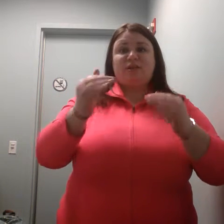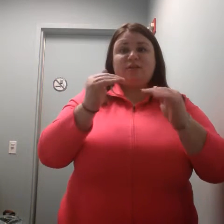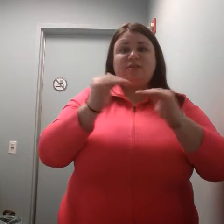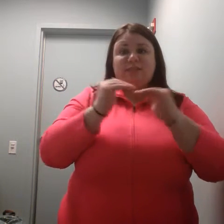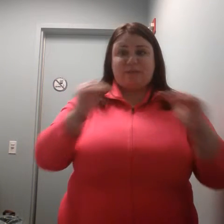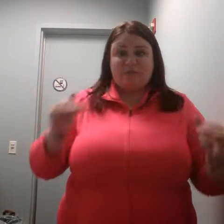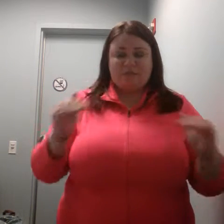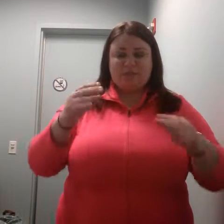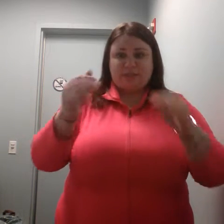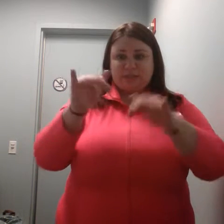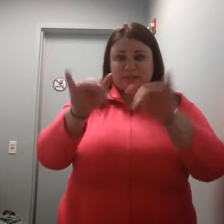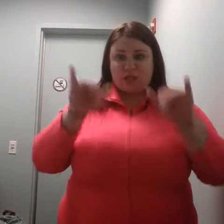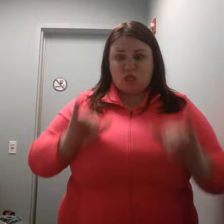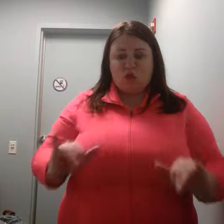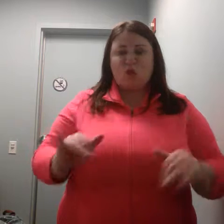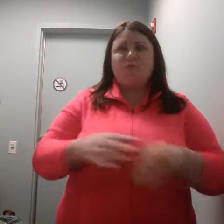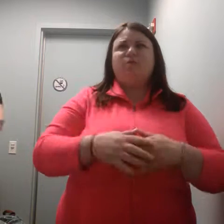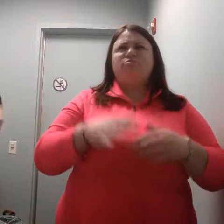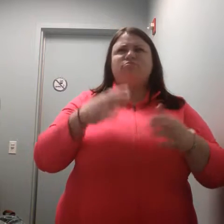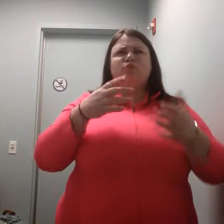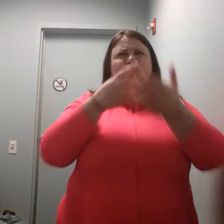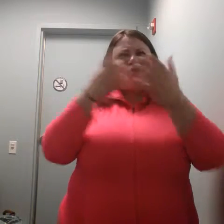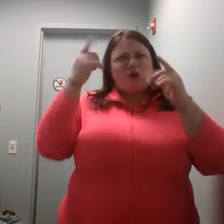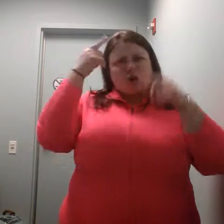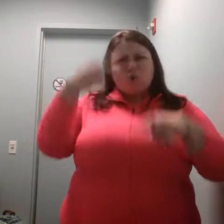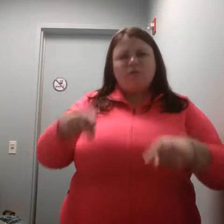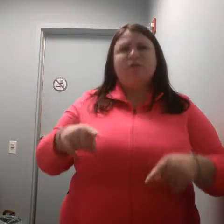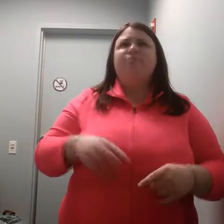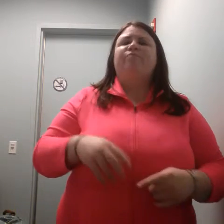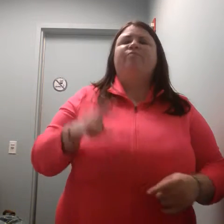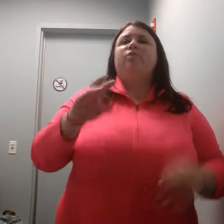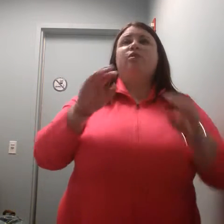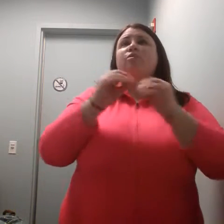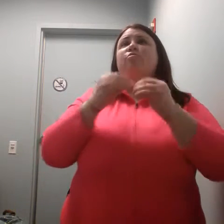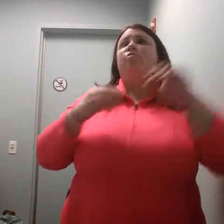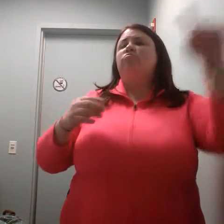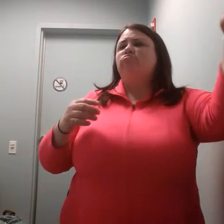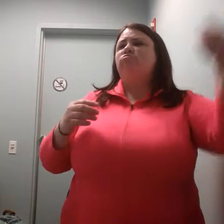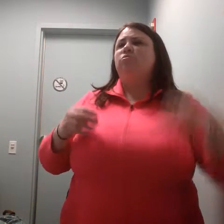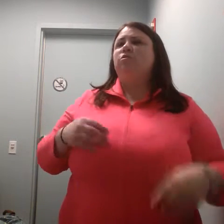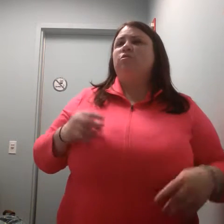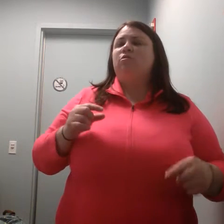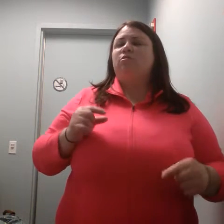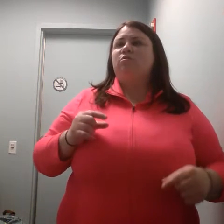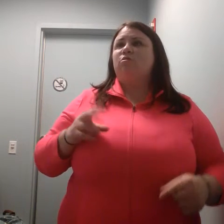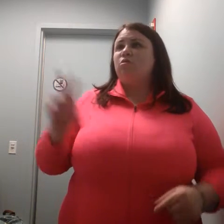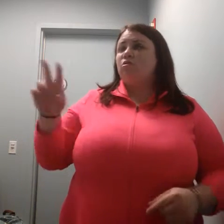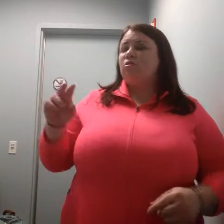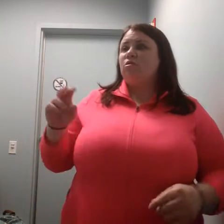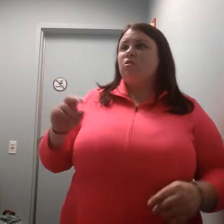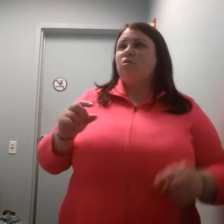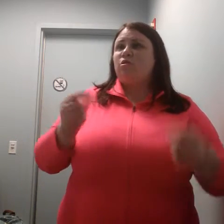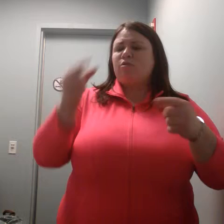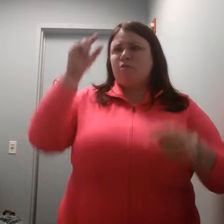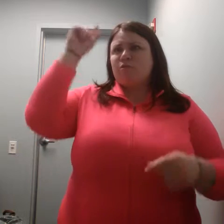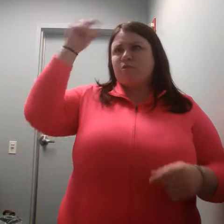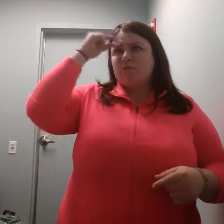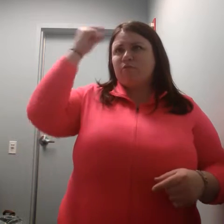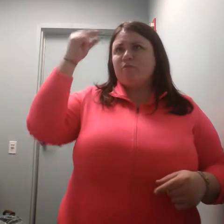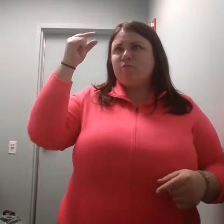Well, I support. Okay. Like the government should be able, or the government should be able to like limit, like companies from like jacking